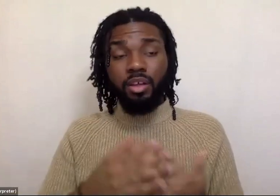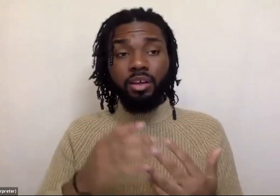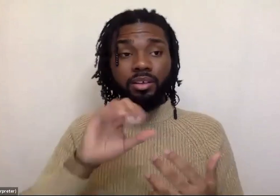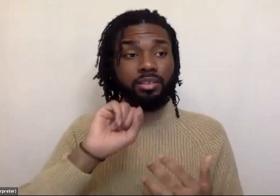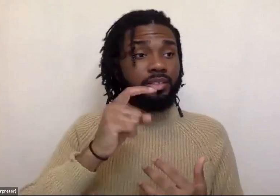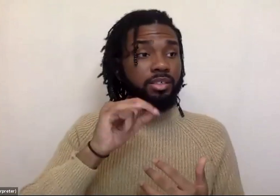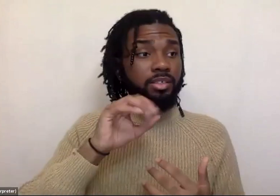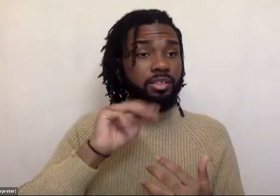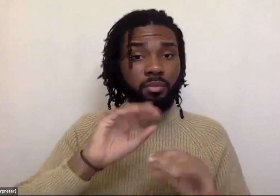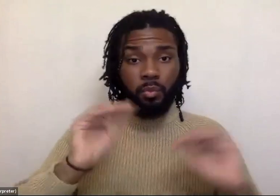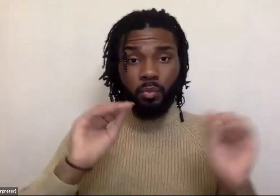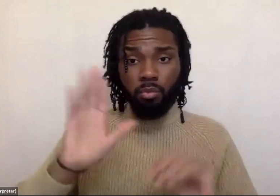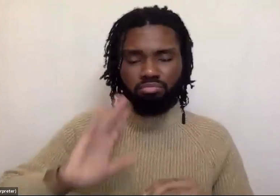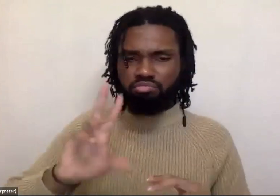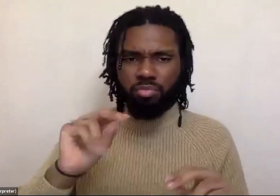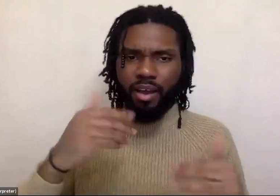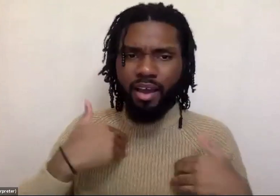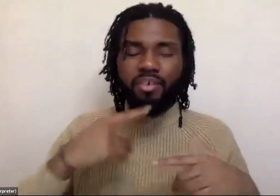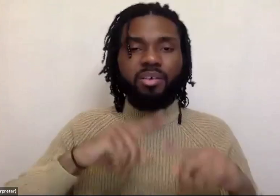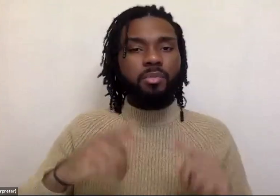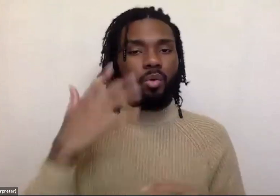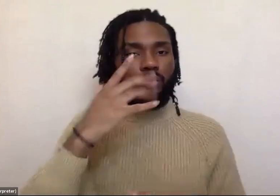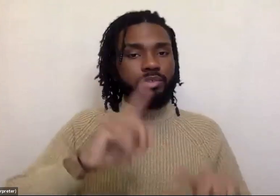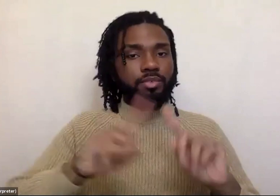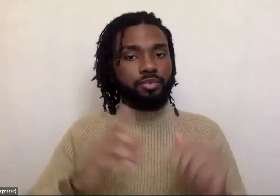that it was different.